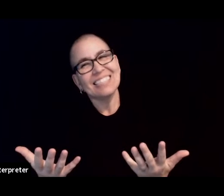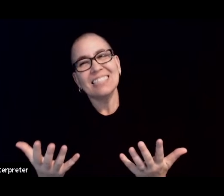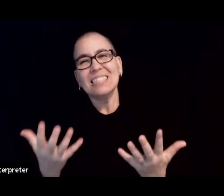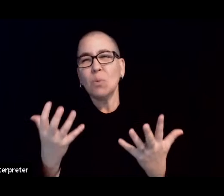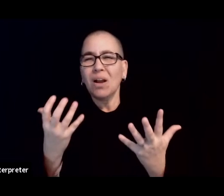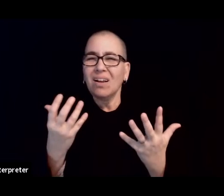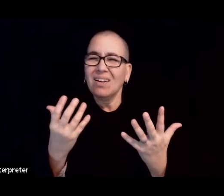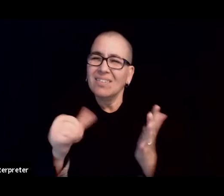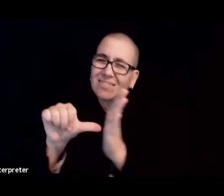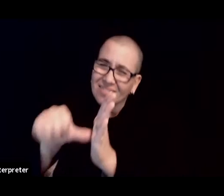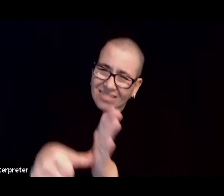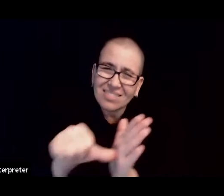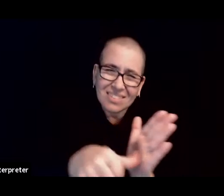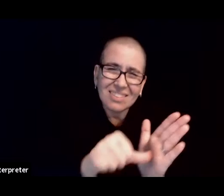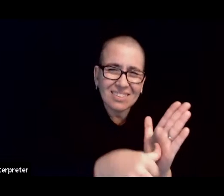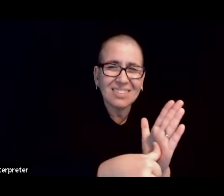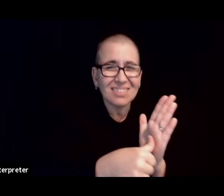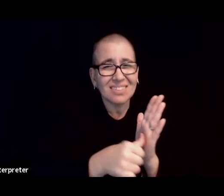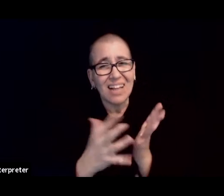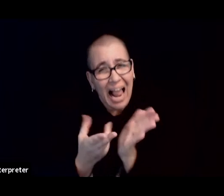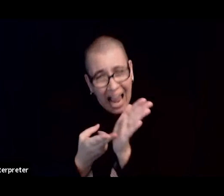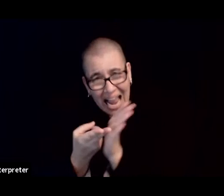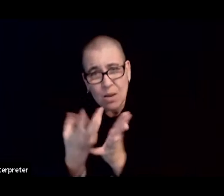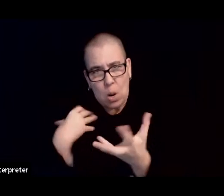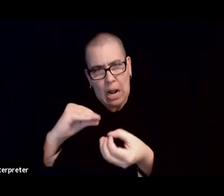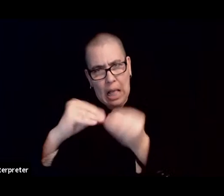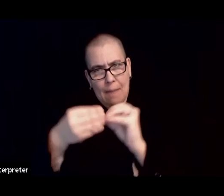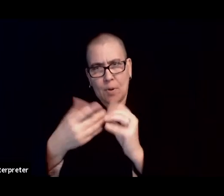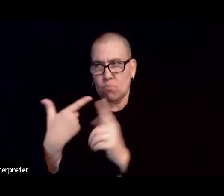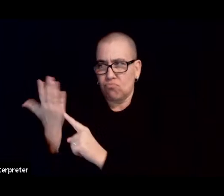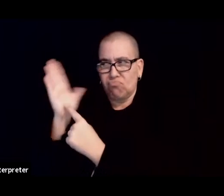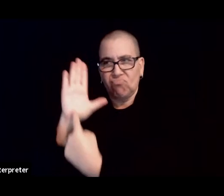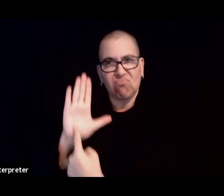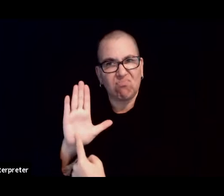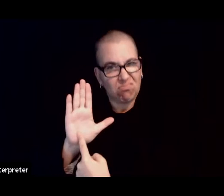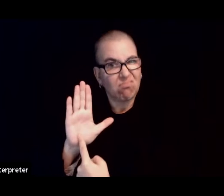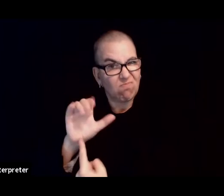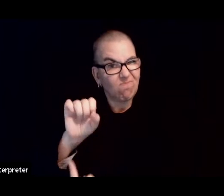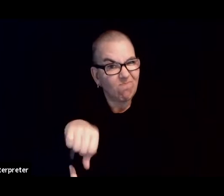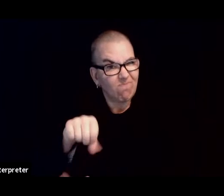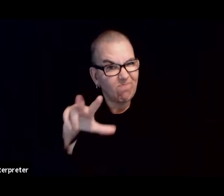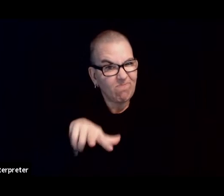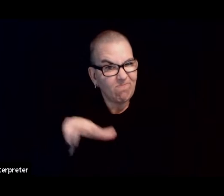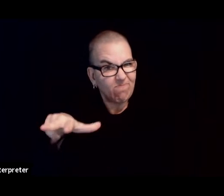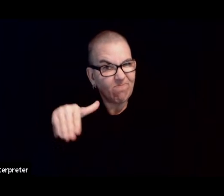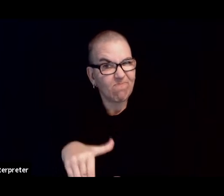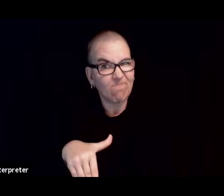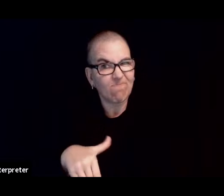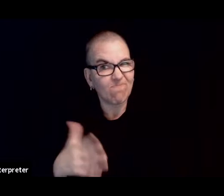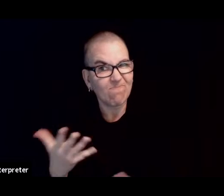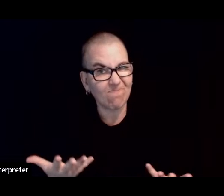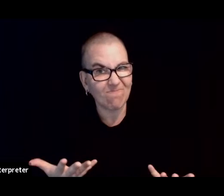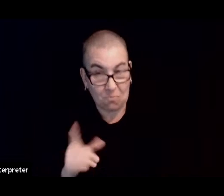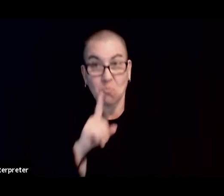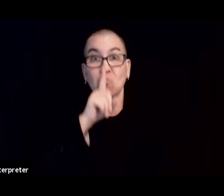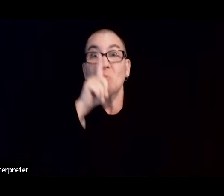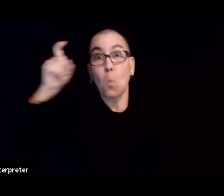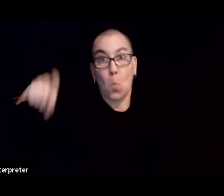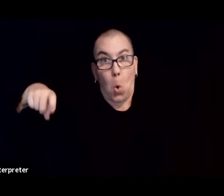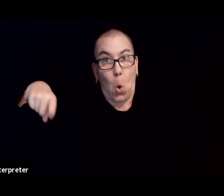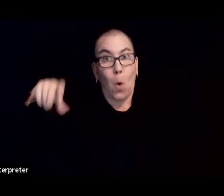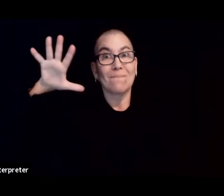transparent, but we also recognize that these numbers are changing very rapidly. And so the public has to